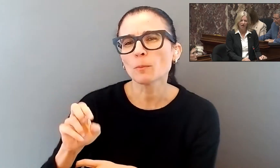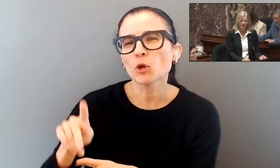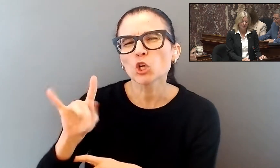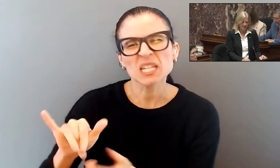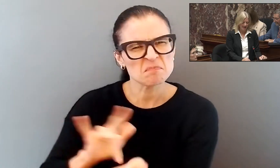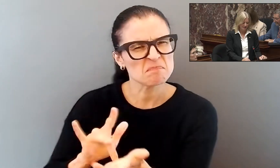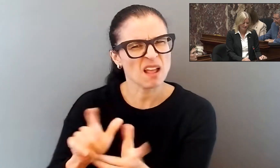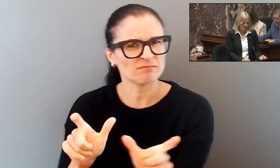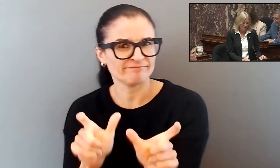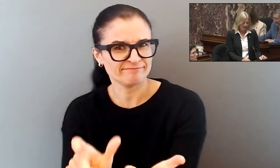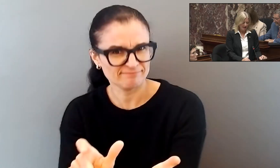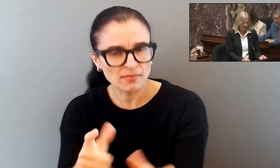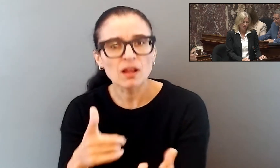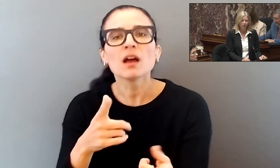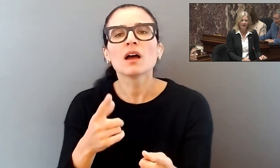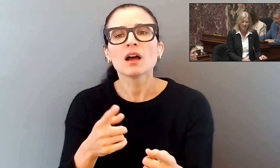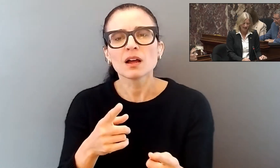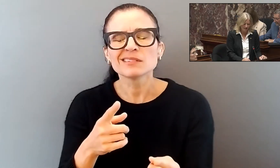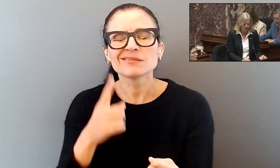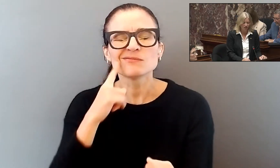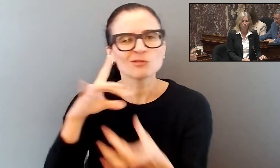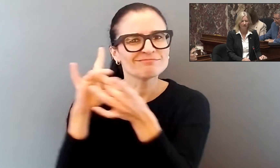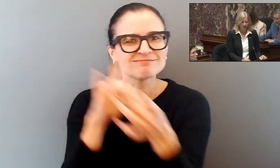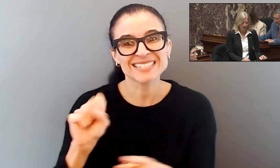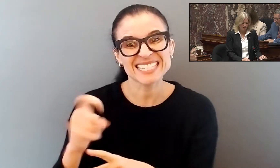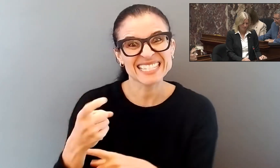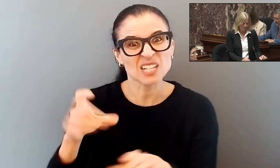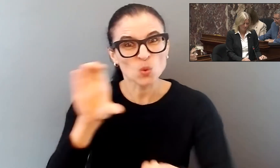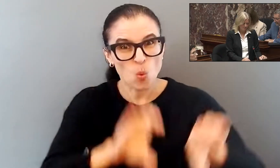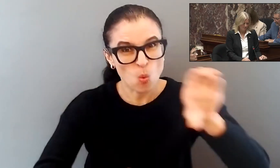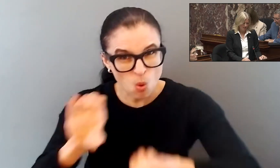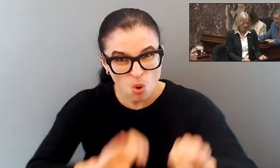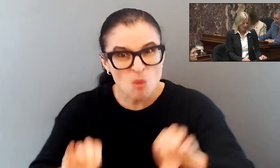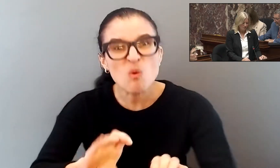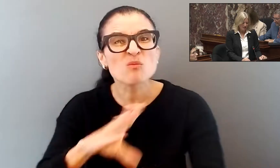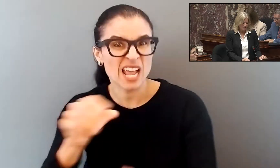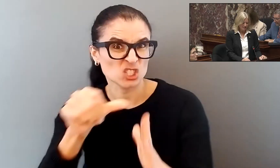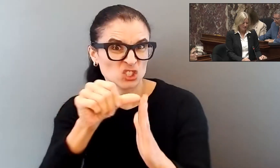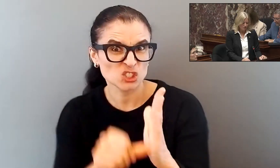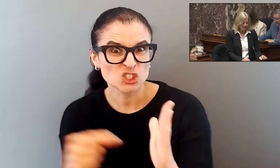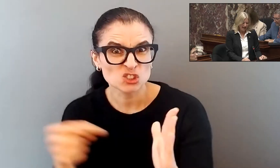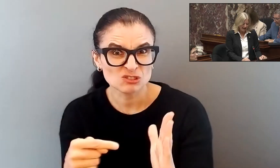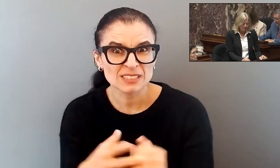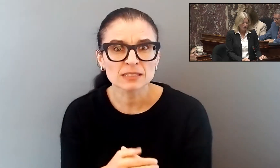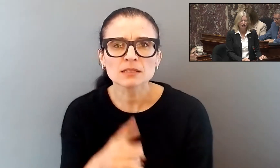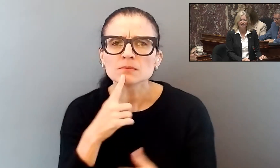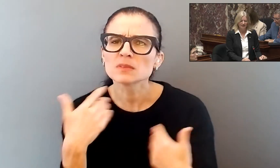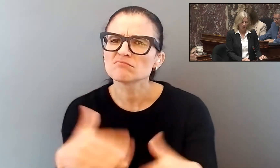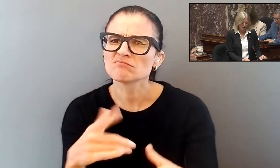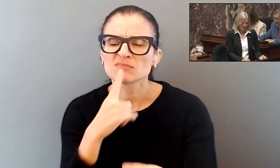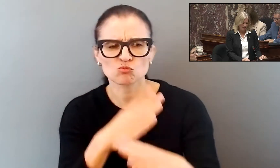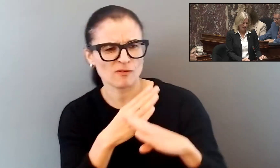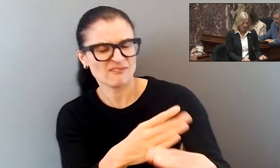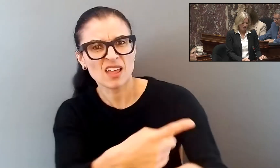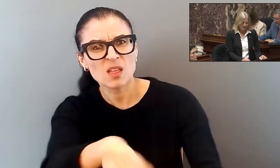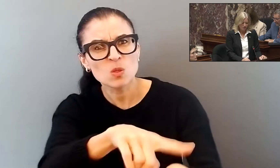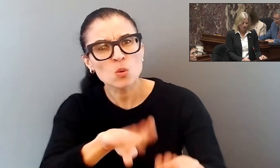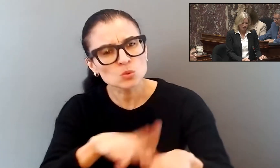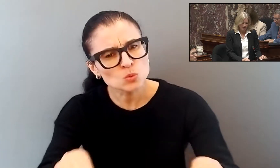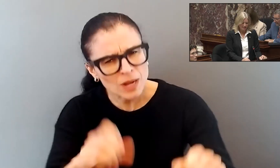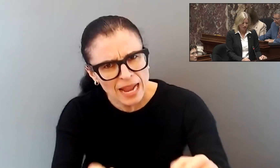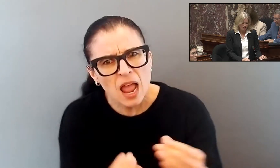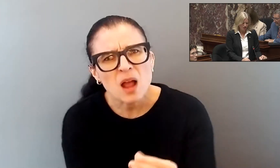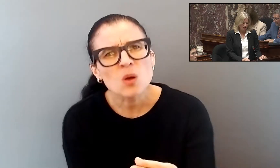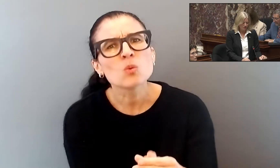with their bodies intact and to one day have children of their own. BC schools add to this harm by